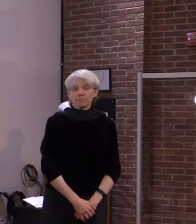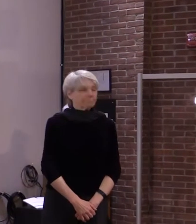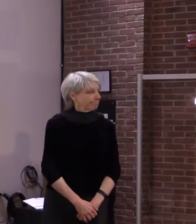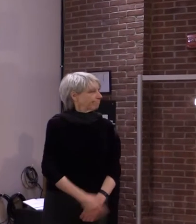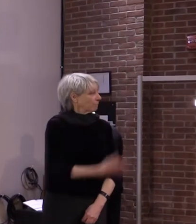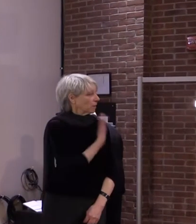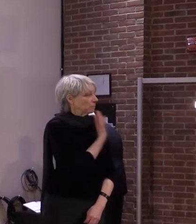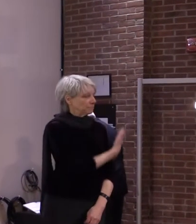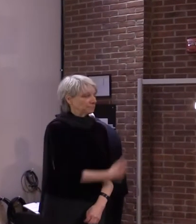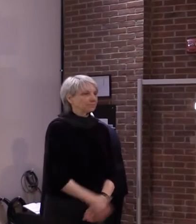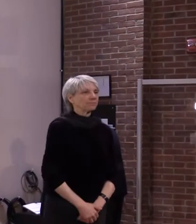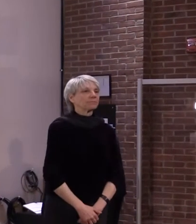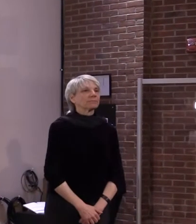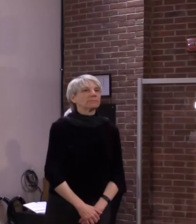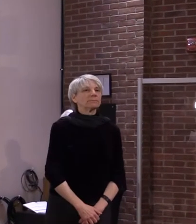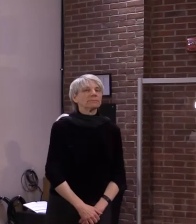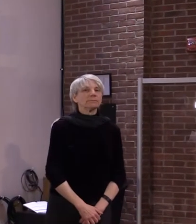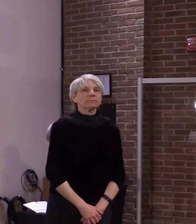thank you